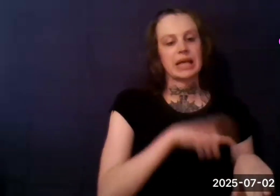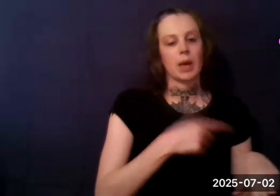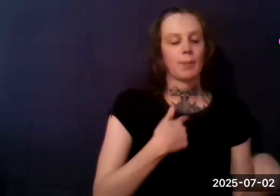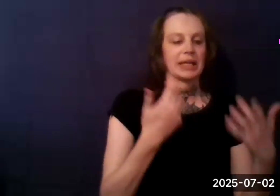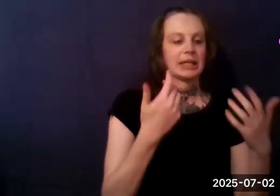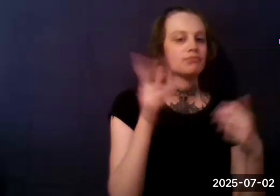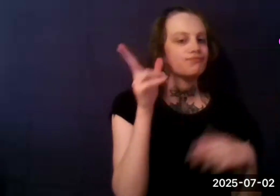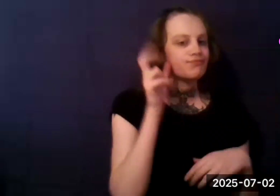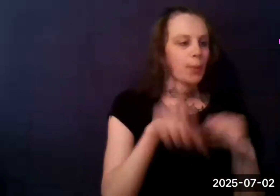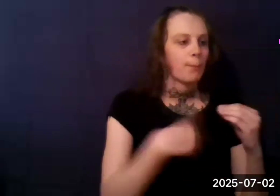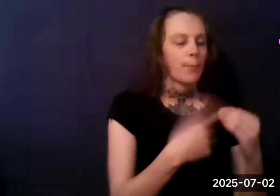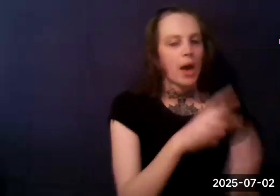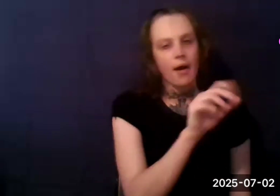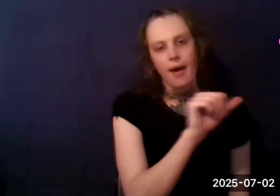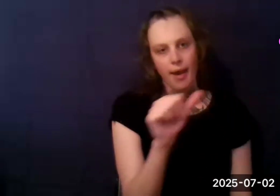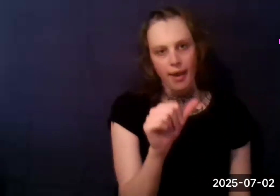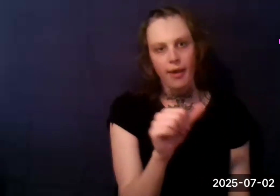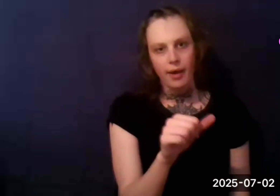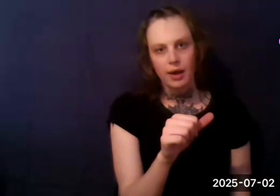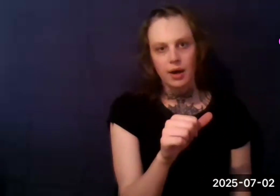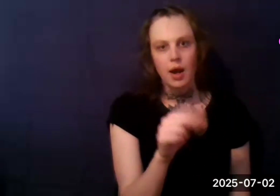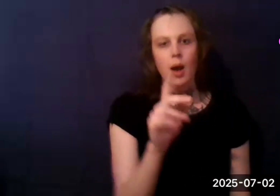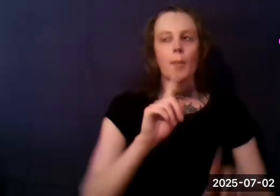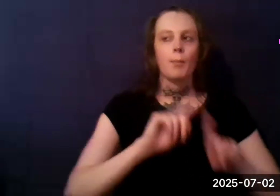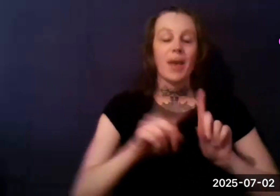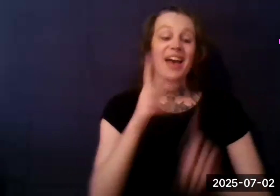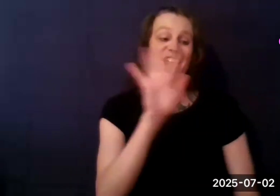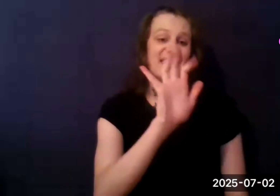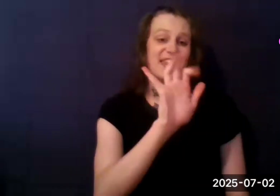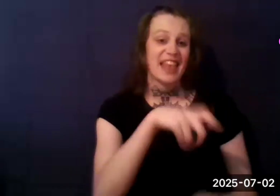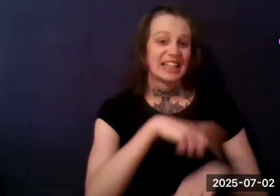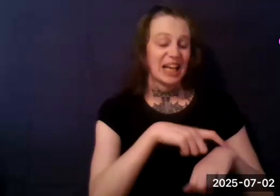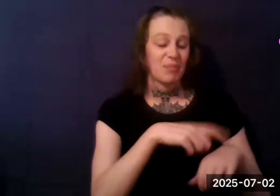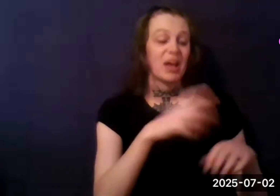I actually like knew I belonged there and I knew I needed help,